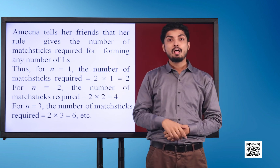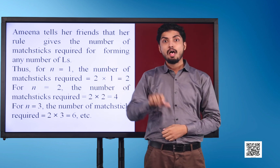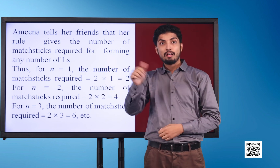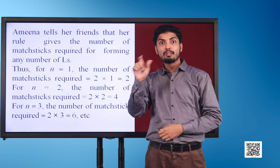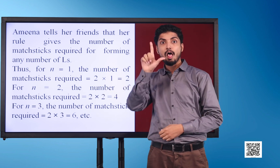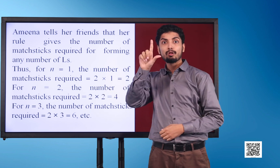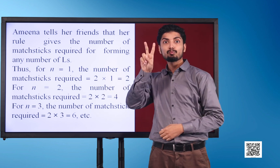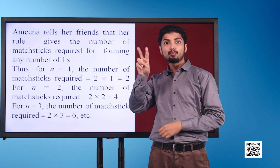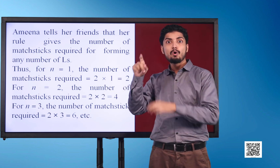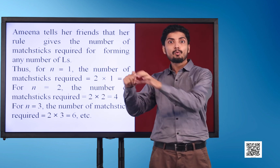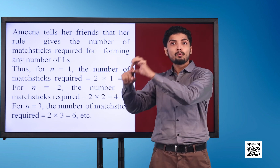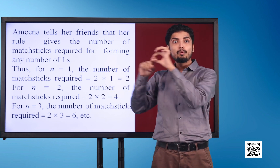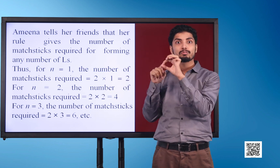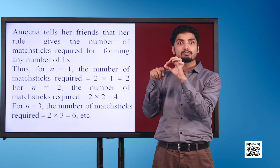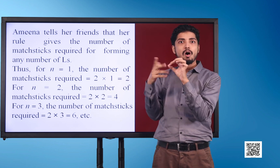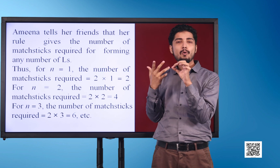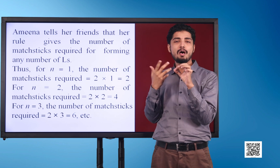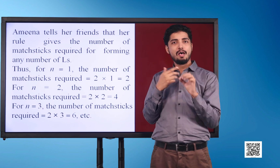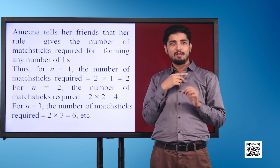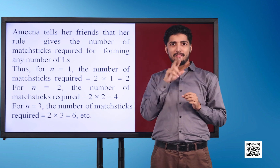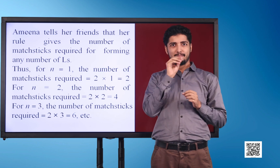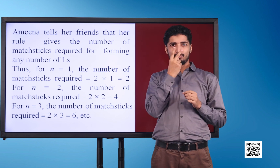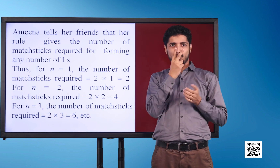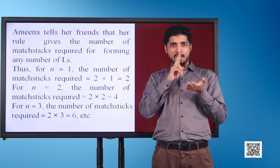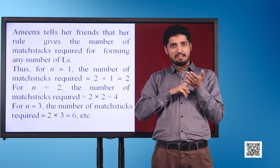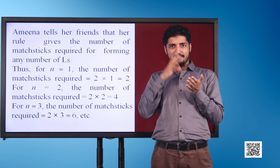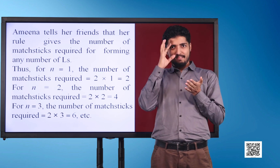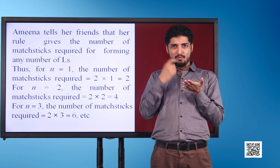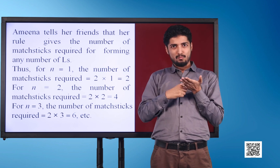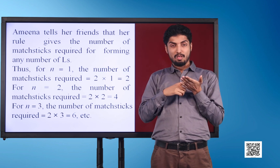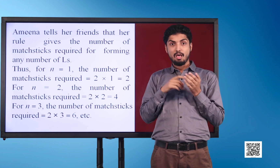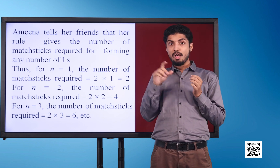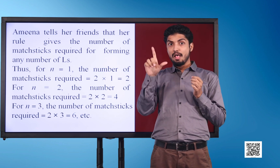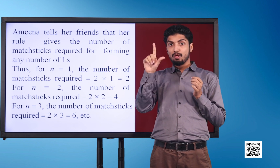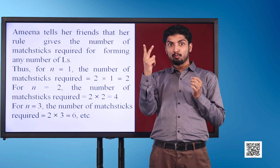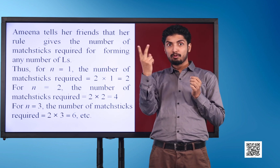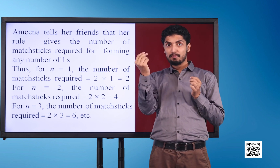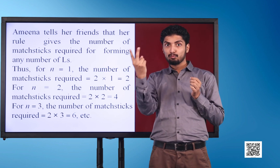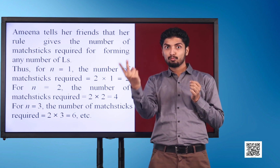For n equal to 2, the number of matchsticks required is equal to 2 multiplied by 2, equal to